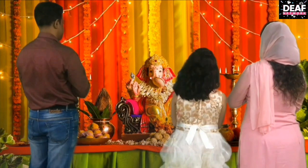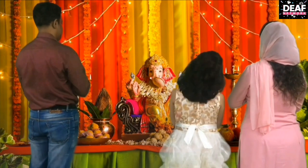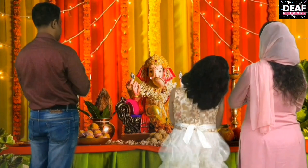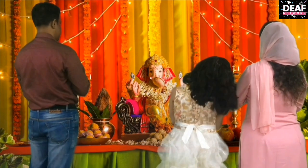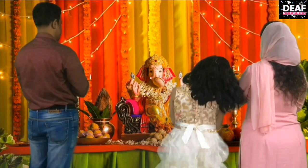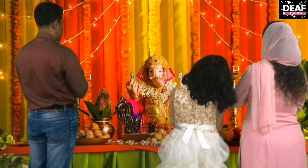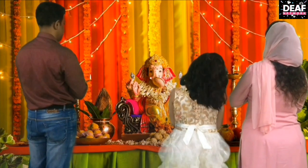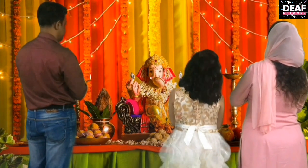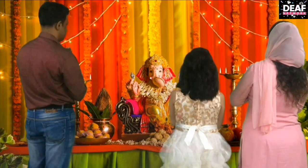You can't keep up.